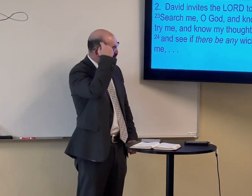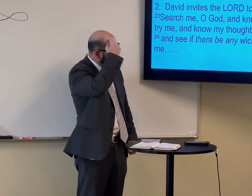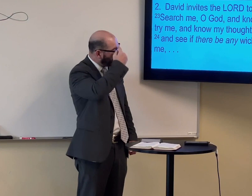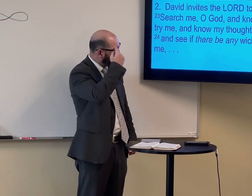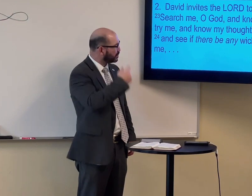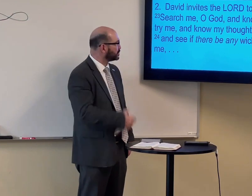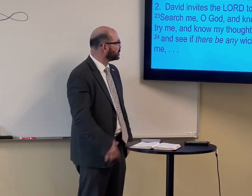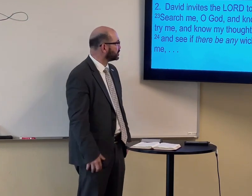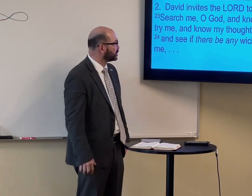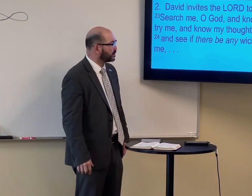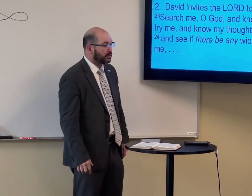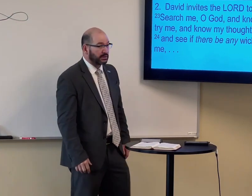thoughts.